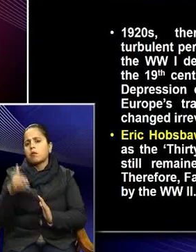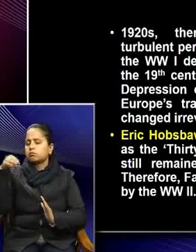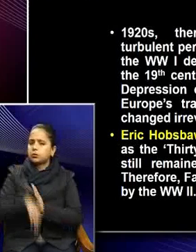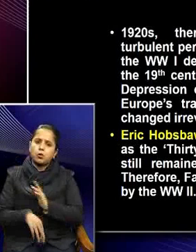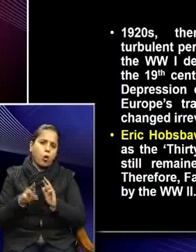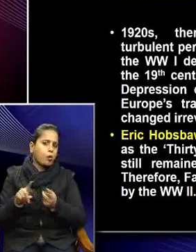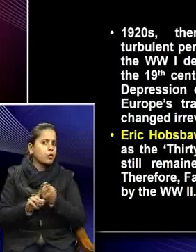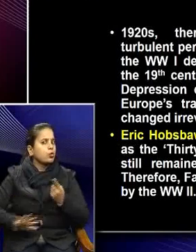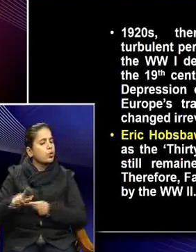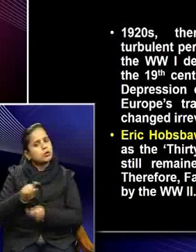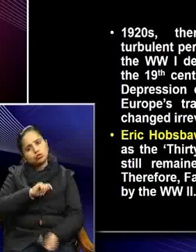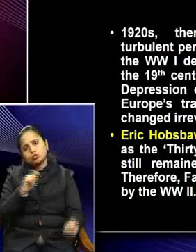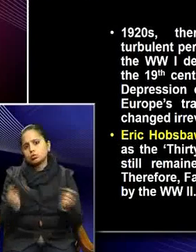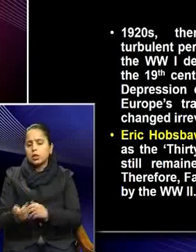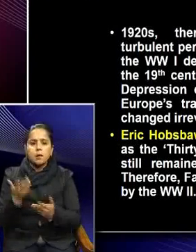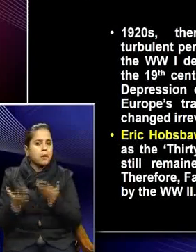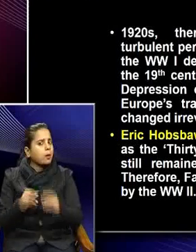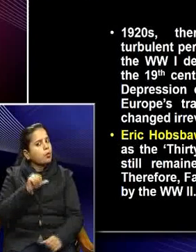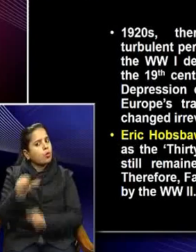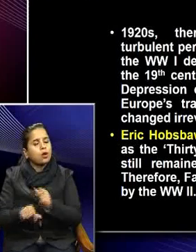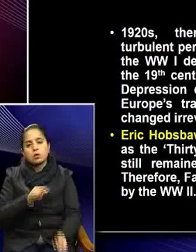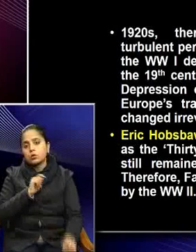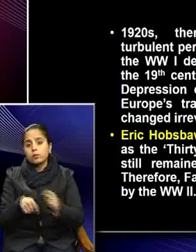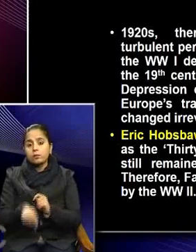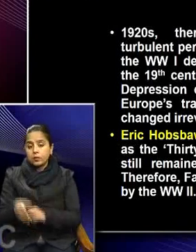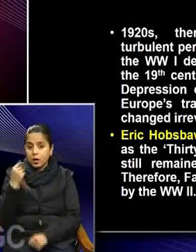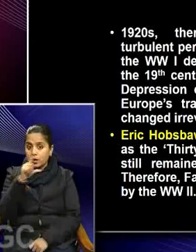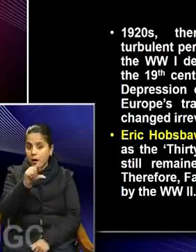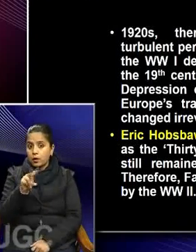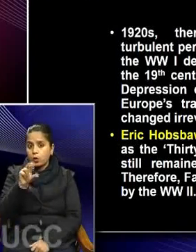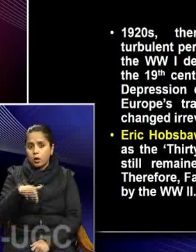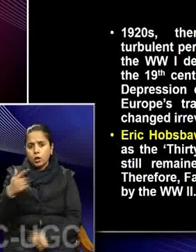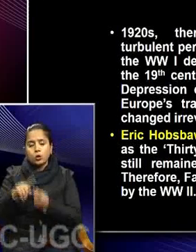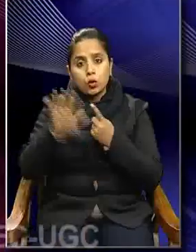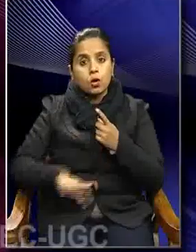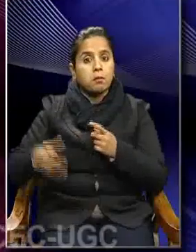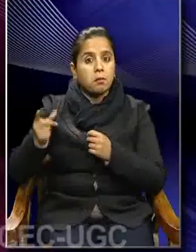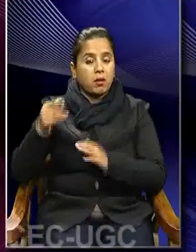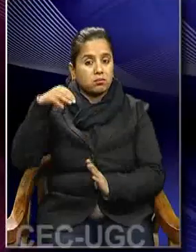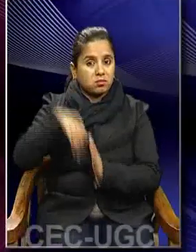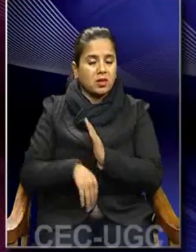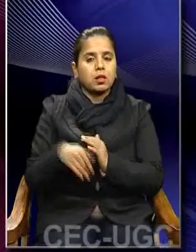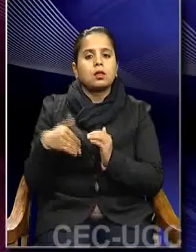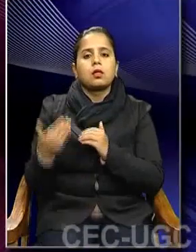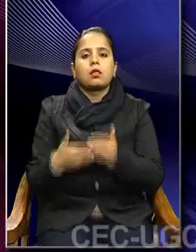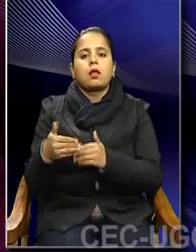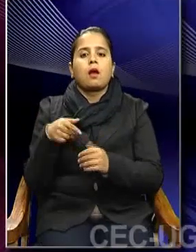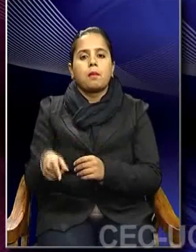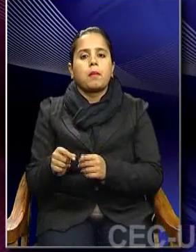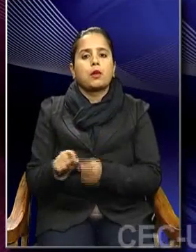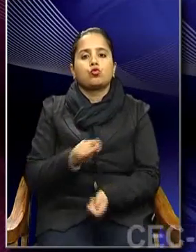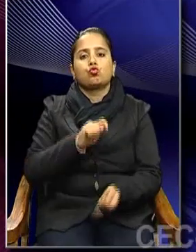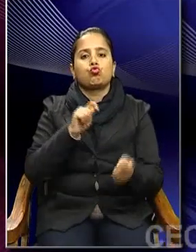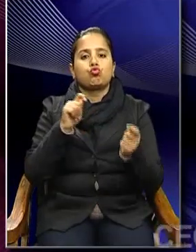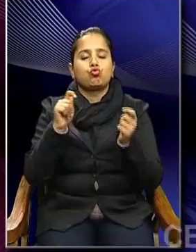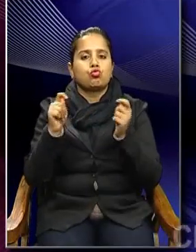Europe's transformation. Europe, after 1929 economic depression, had changed